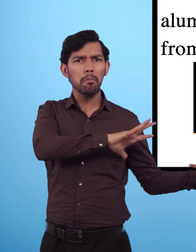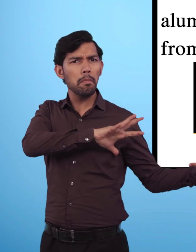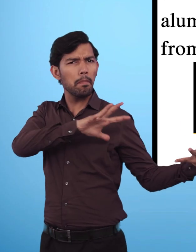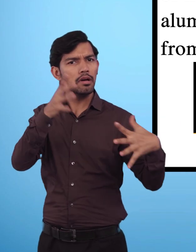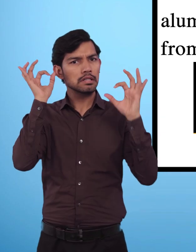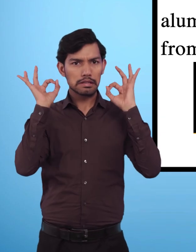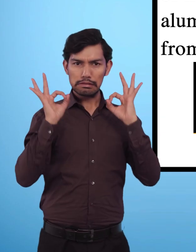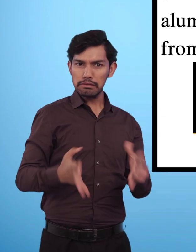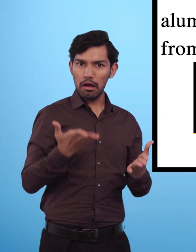minerals.